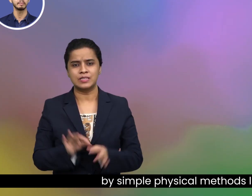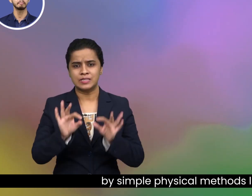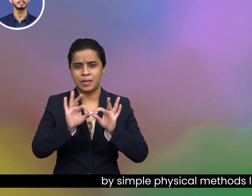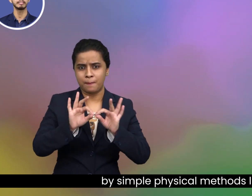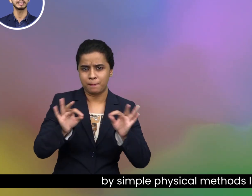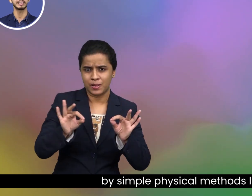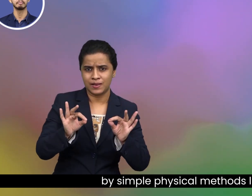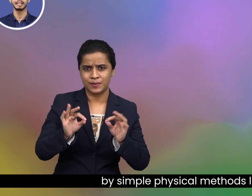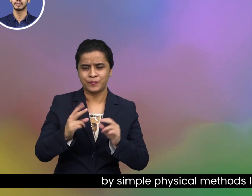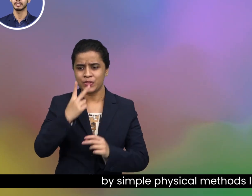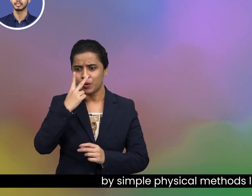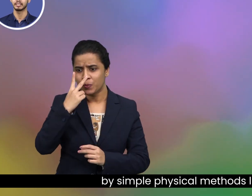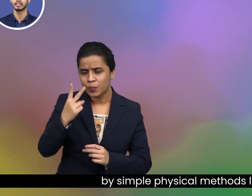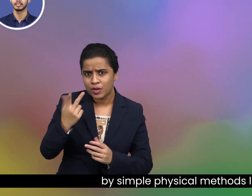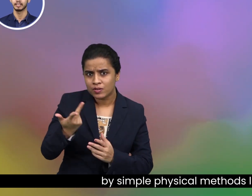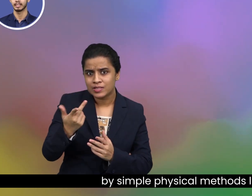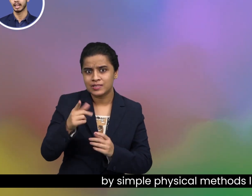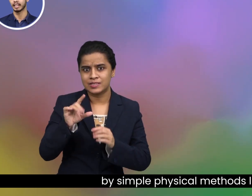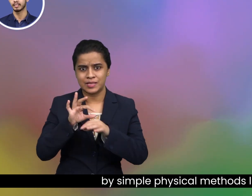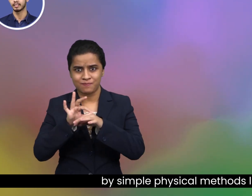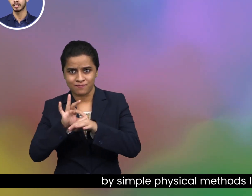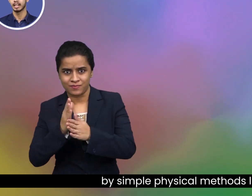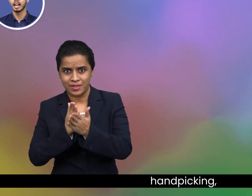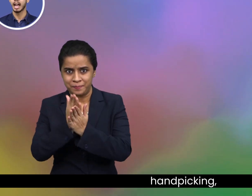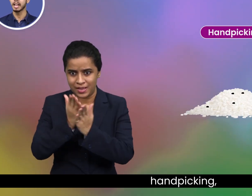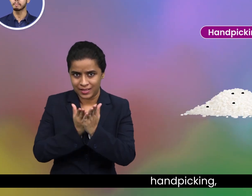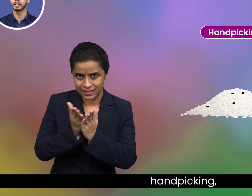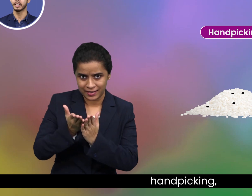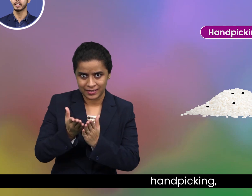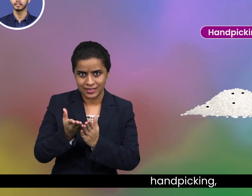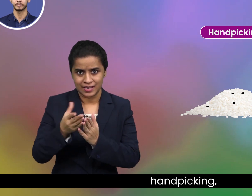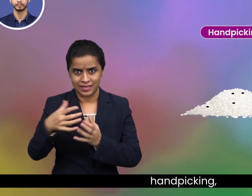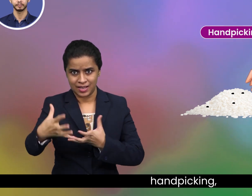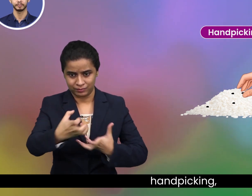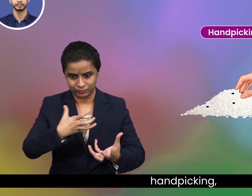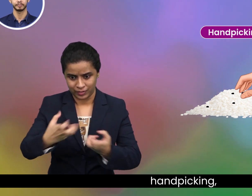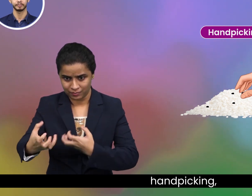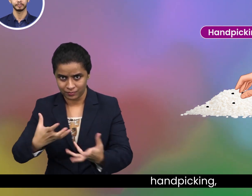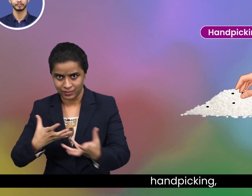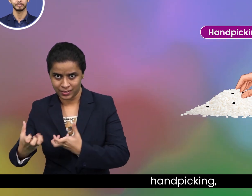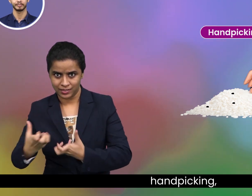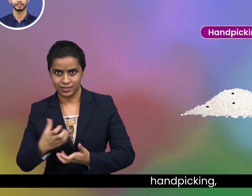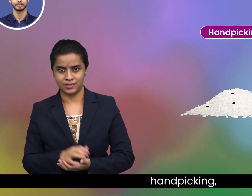by simple physical methods like hand-picking,